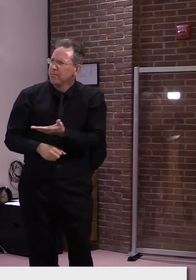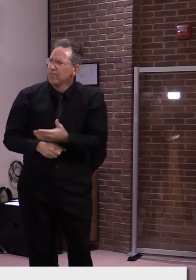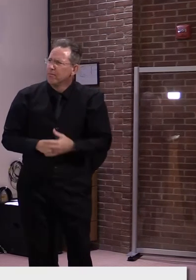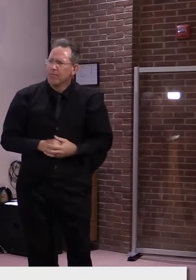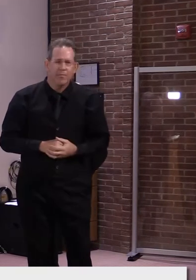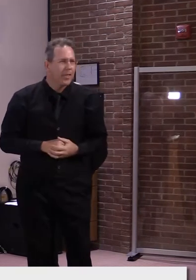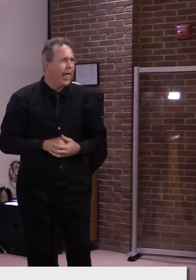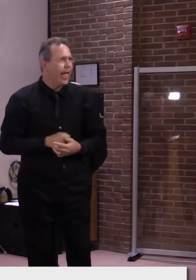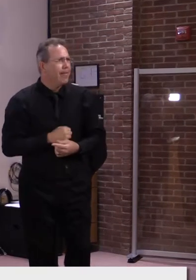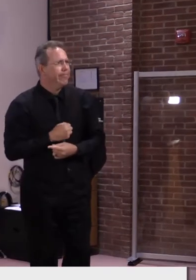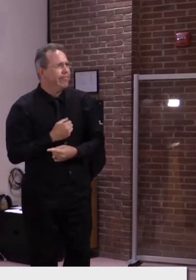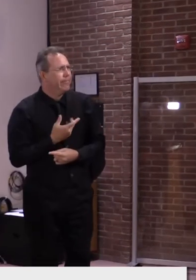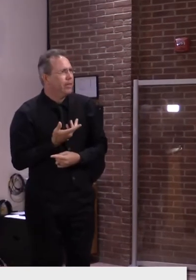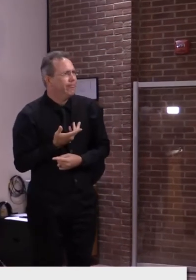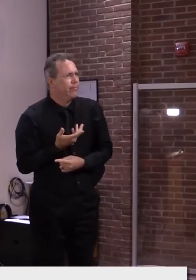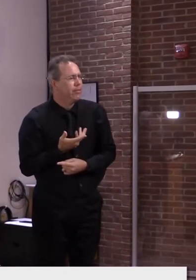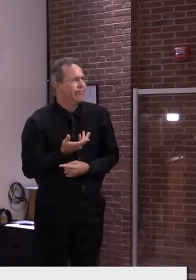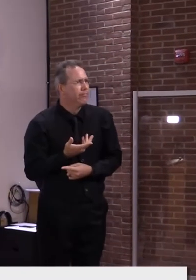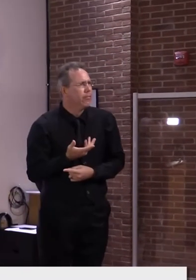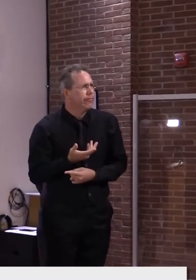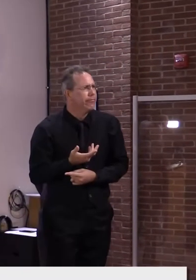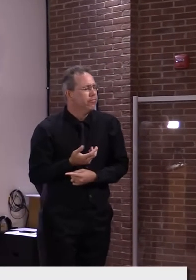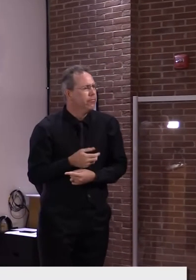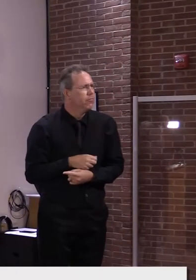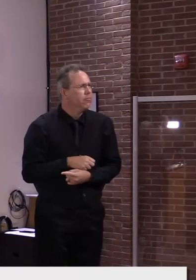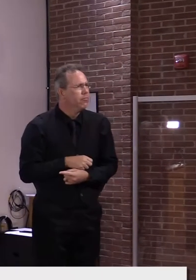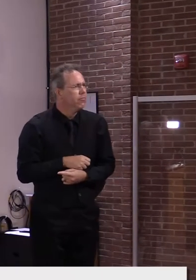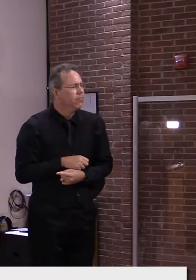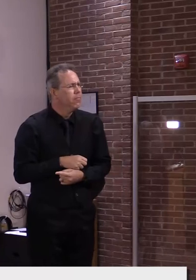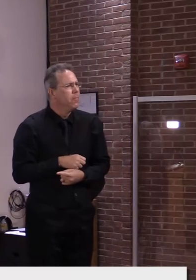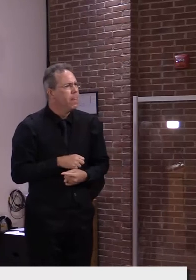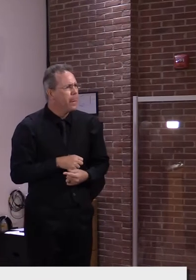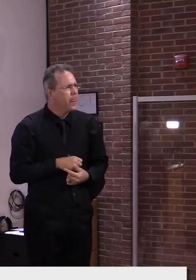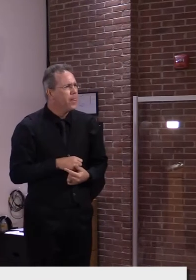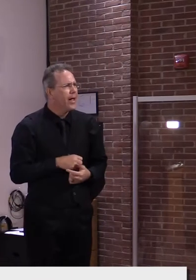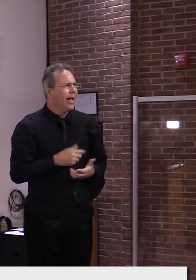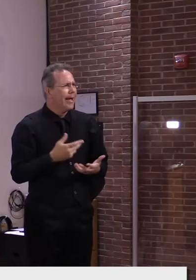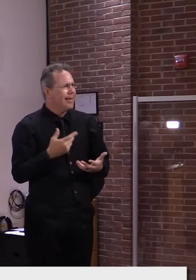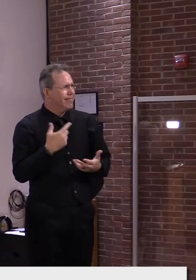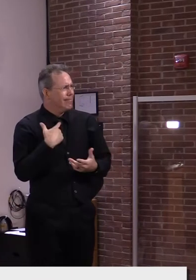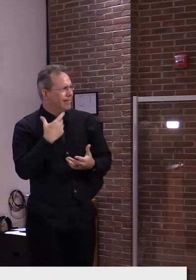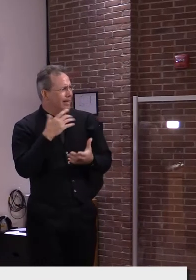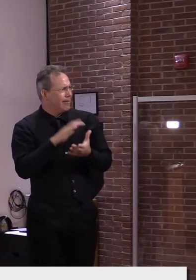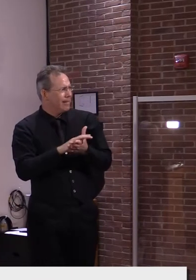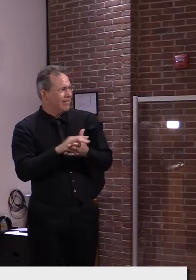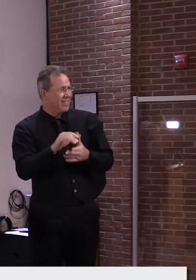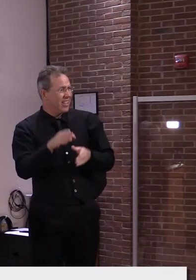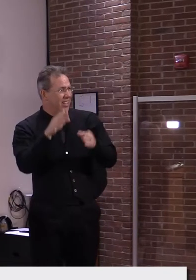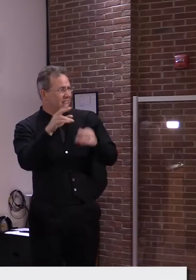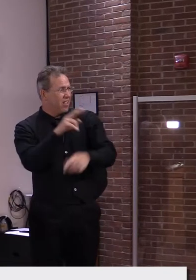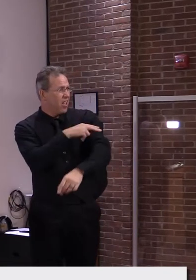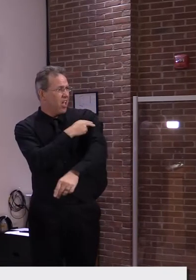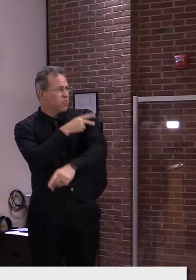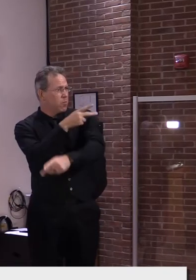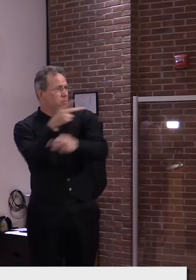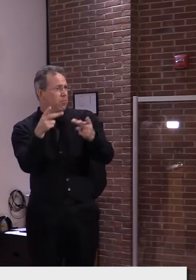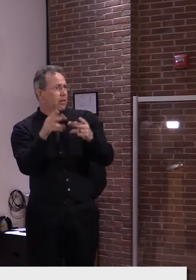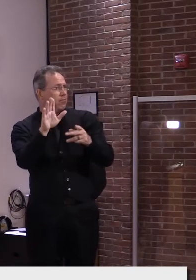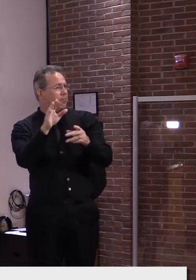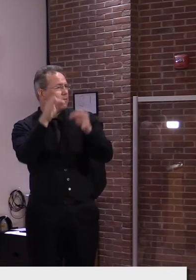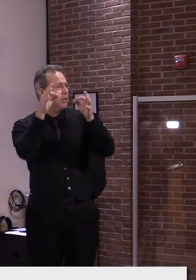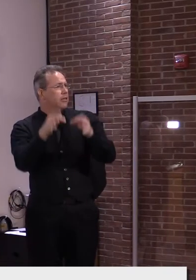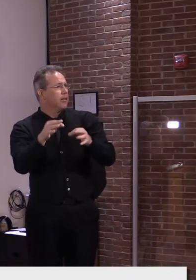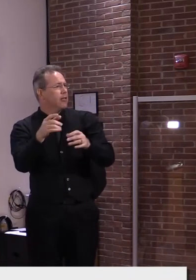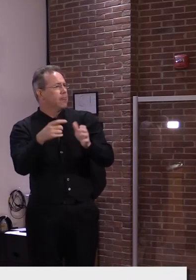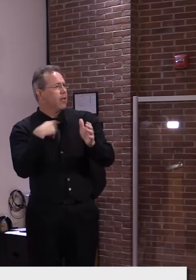Yeah, I believe that's the province of the hospital that he's been dealing with and not any guidance that the state